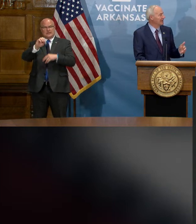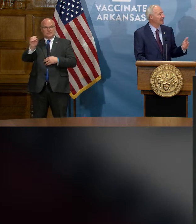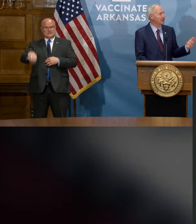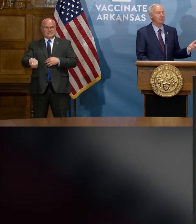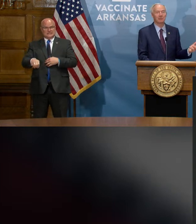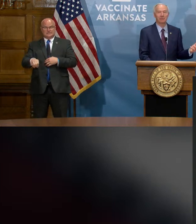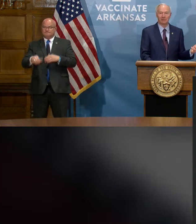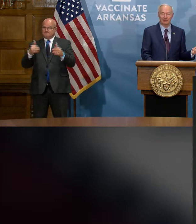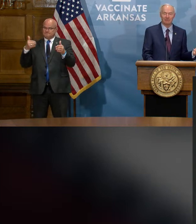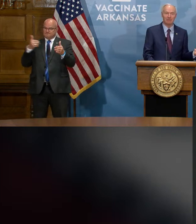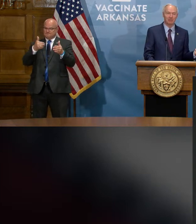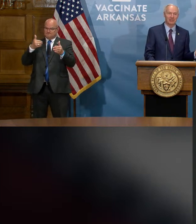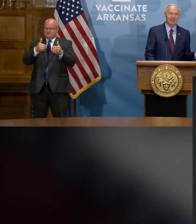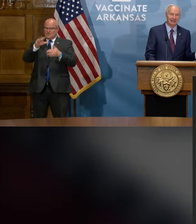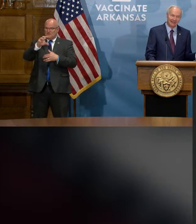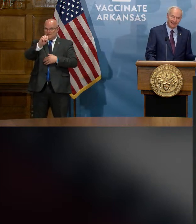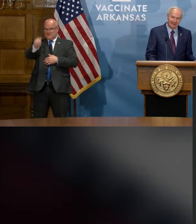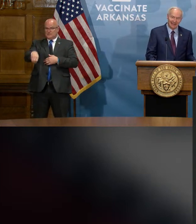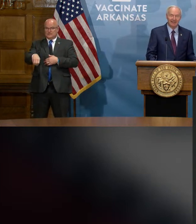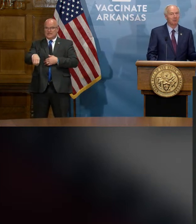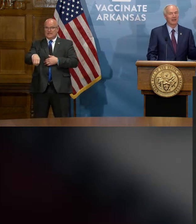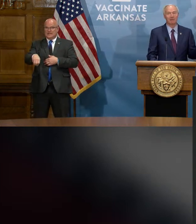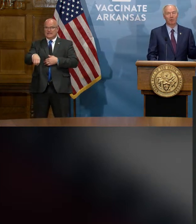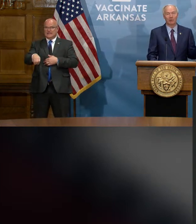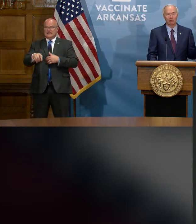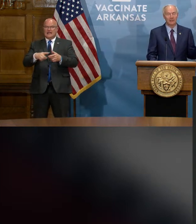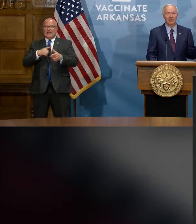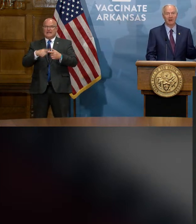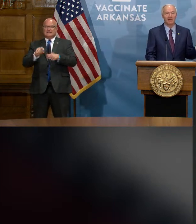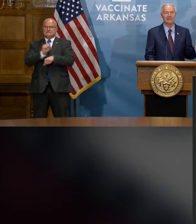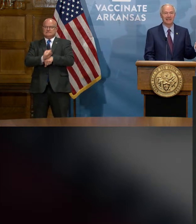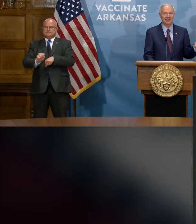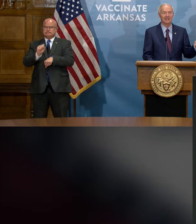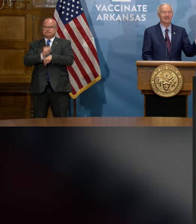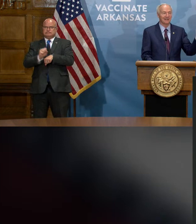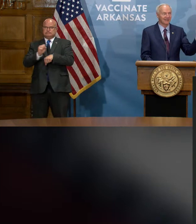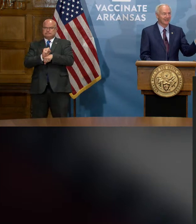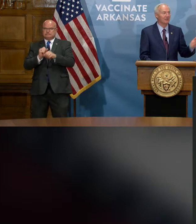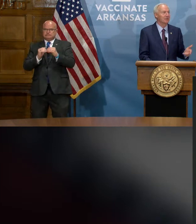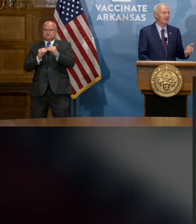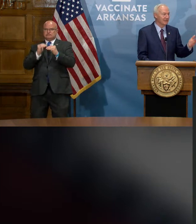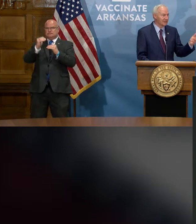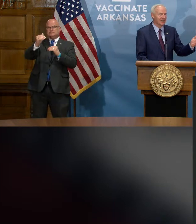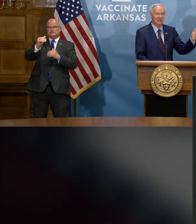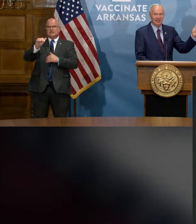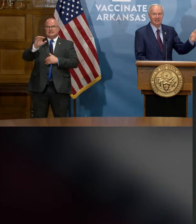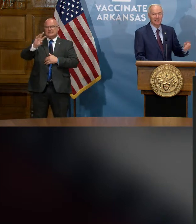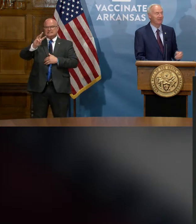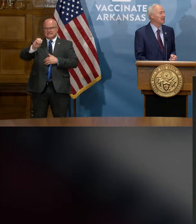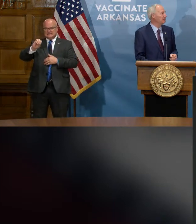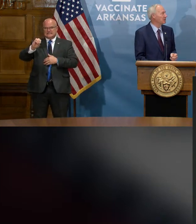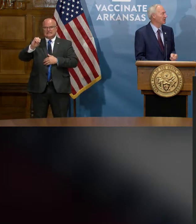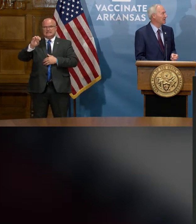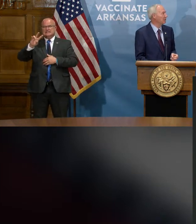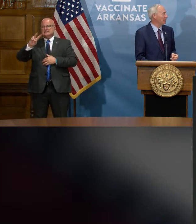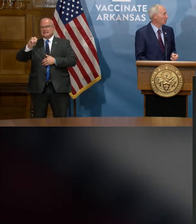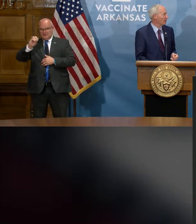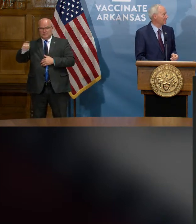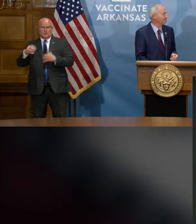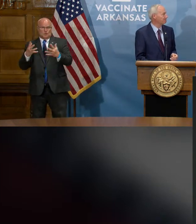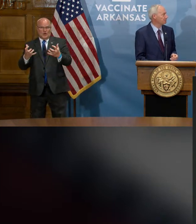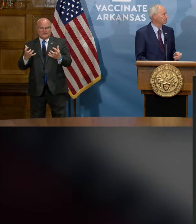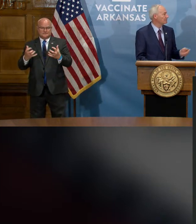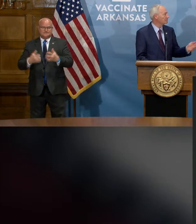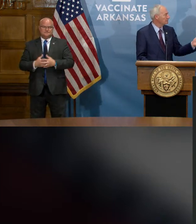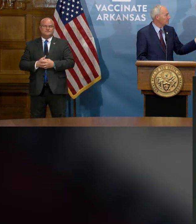percent. We're getting closer to the 50%, and then we're going to have to work real hard to get it closer to the 60 and 70% that we